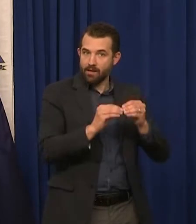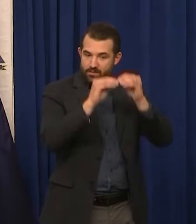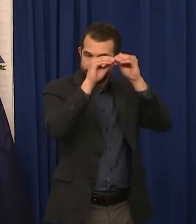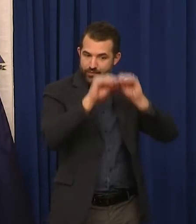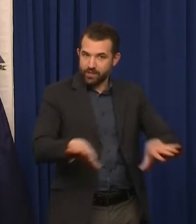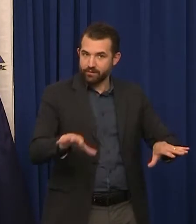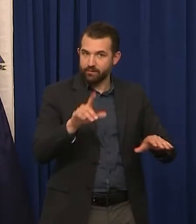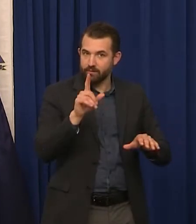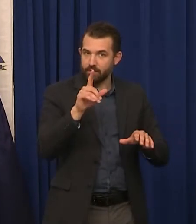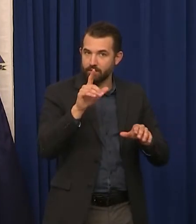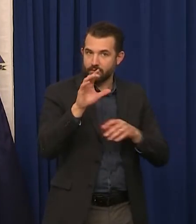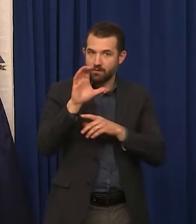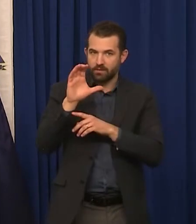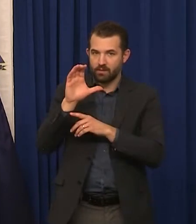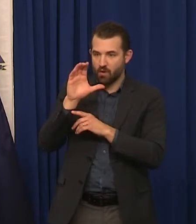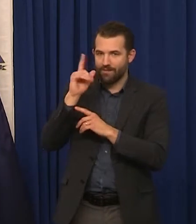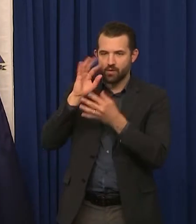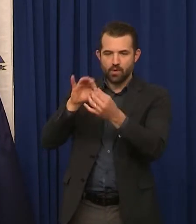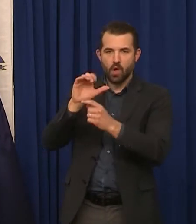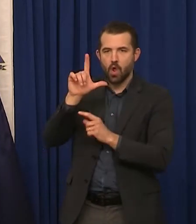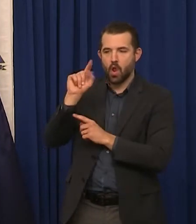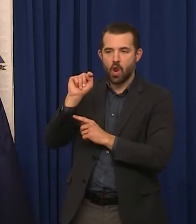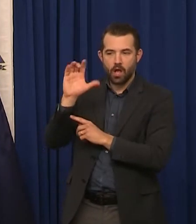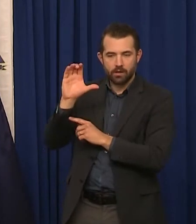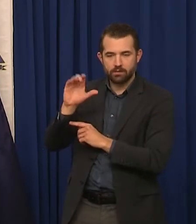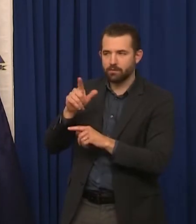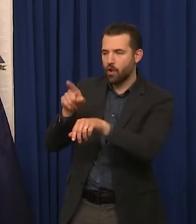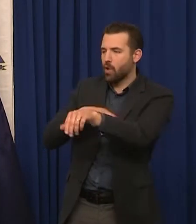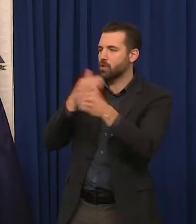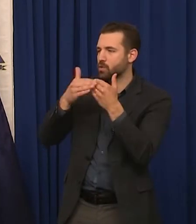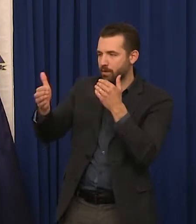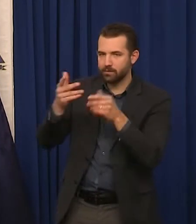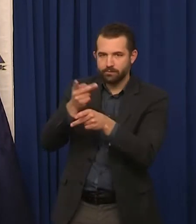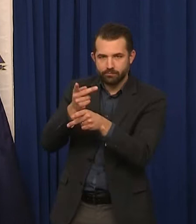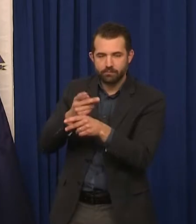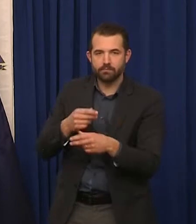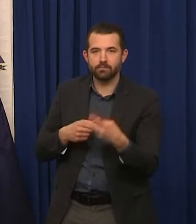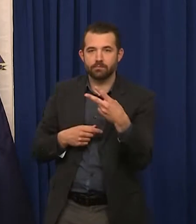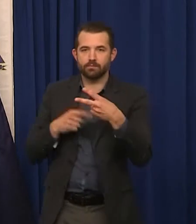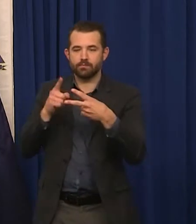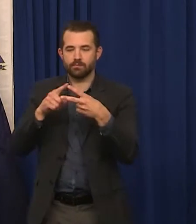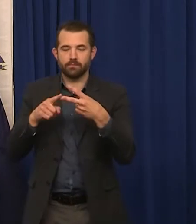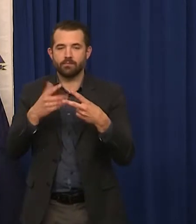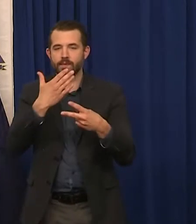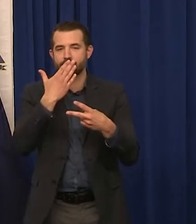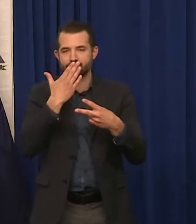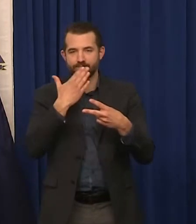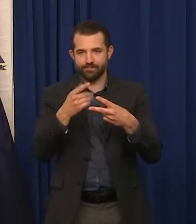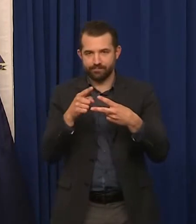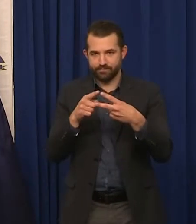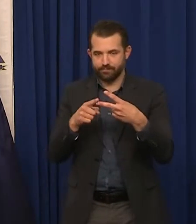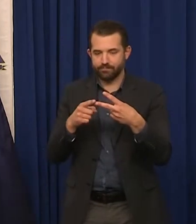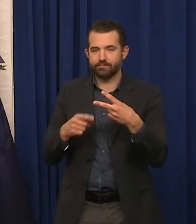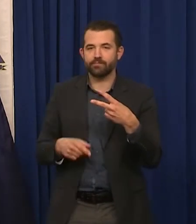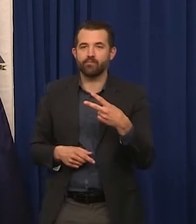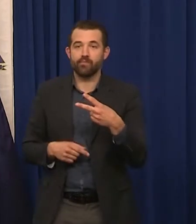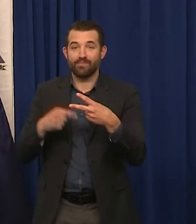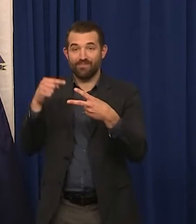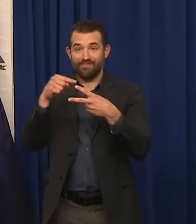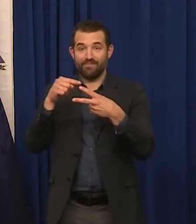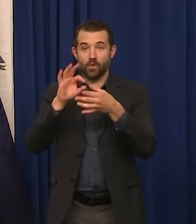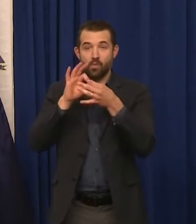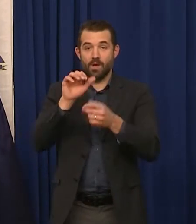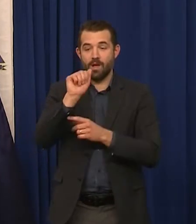for those two questions, Steve. Steve's first question is about the about concerns that have been raised about the Abbott